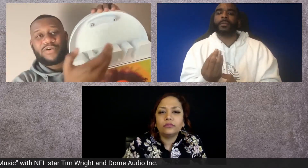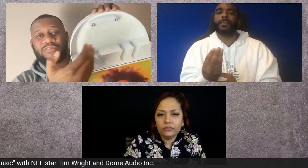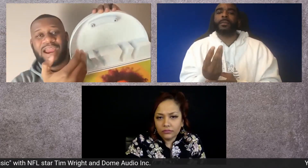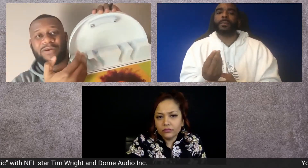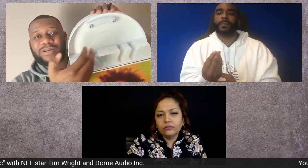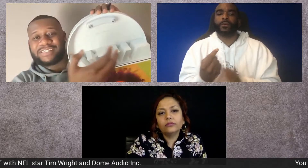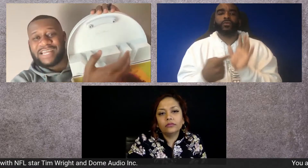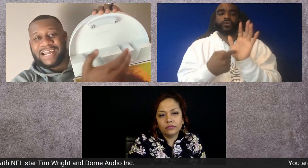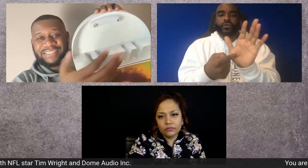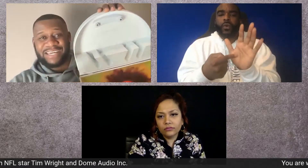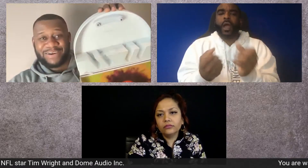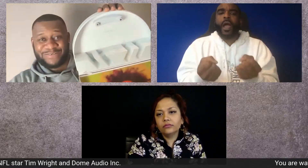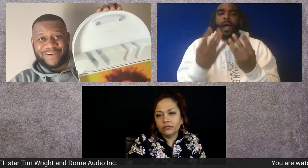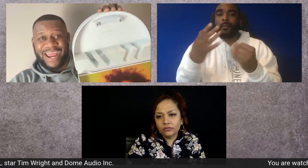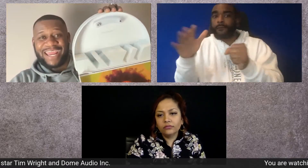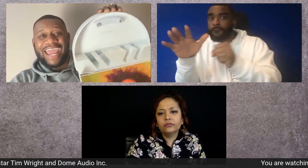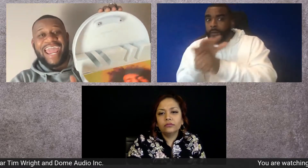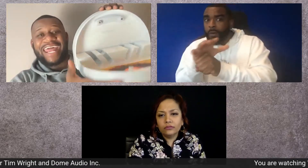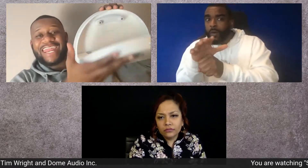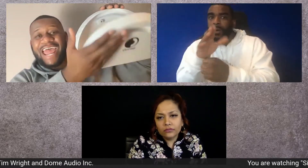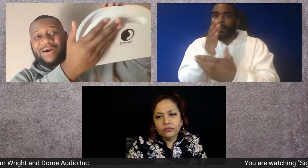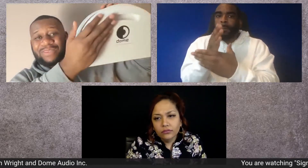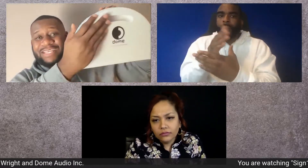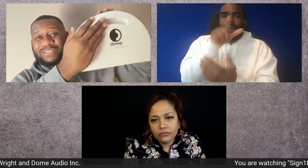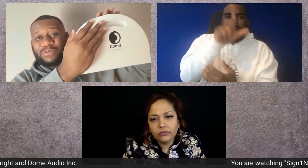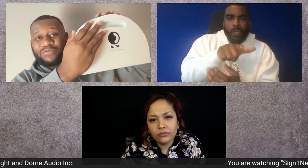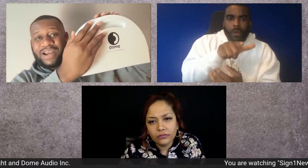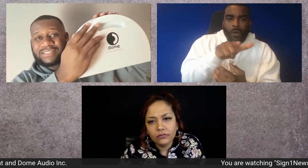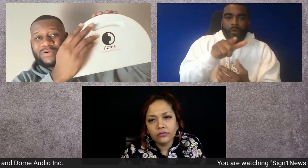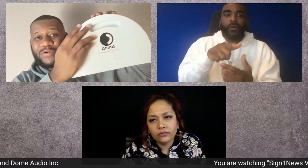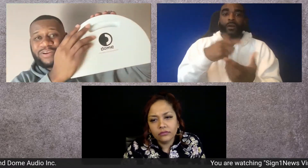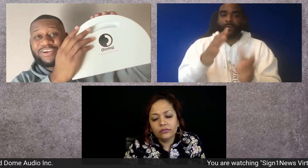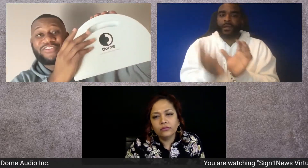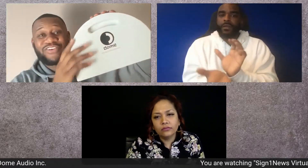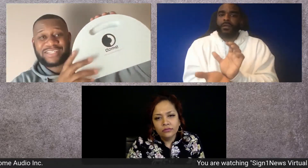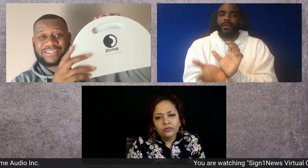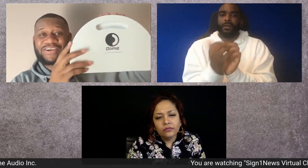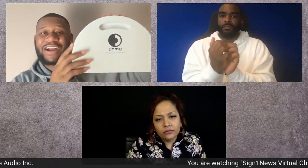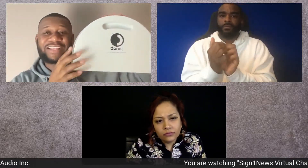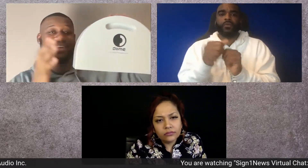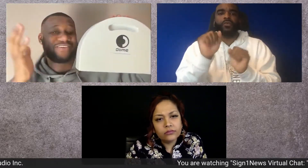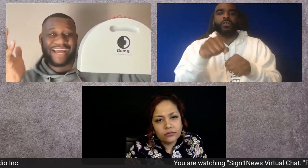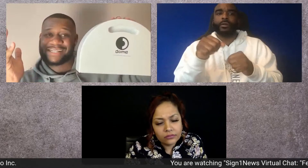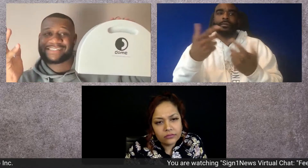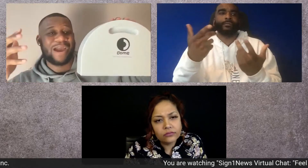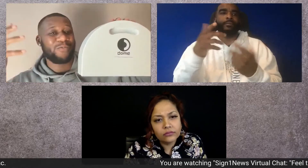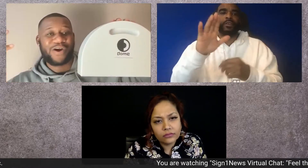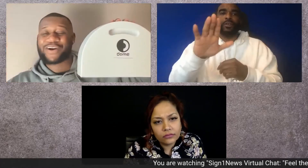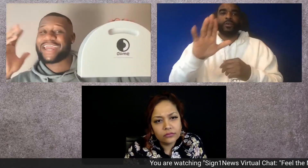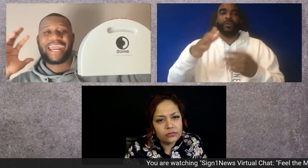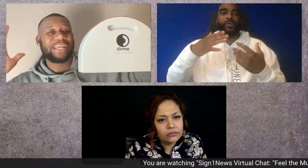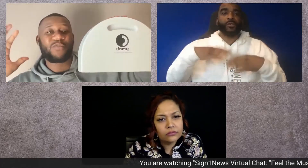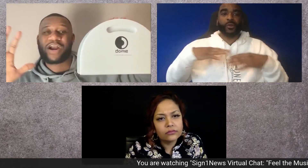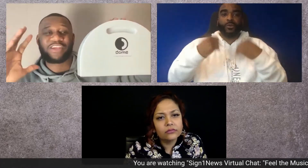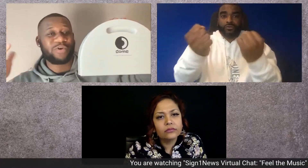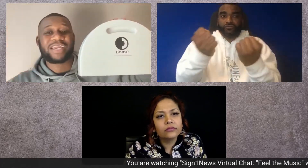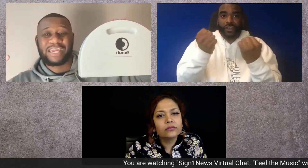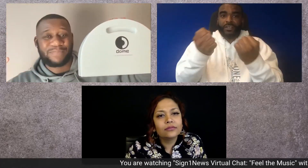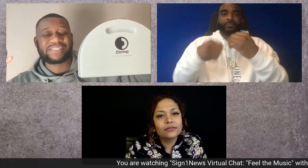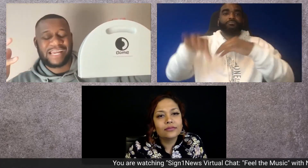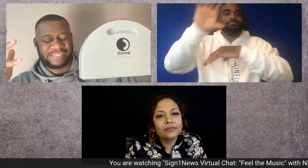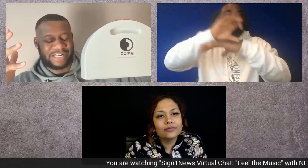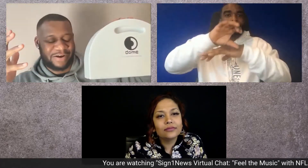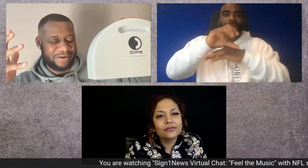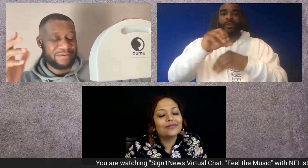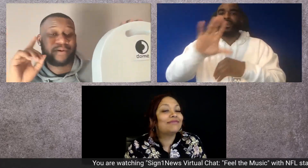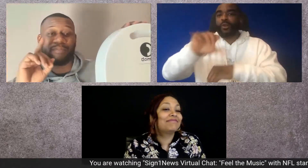can store it right on the sides here, right? And now this would rest on your dresser, your desk at work, anywhere